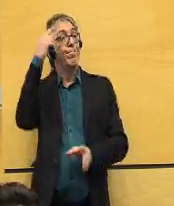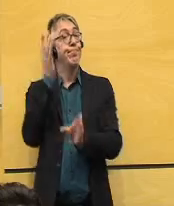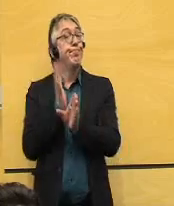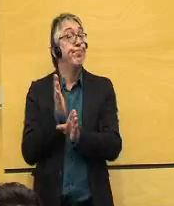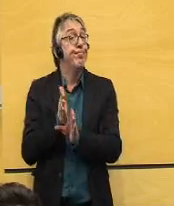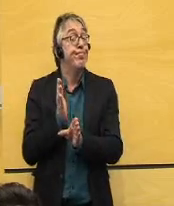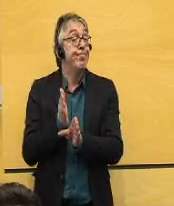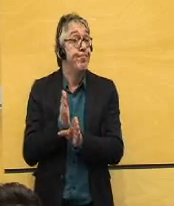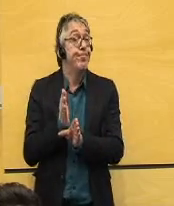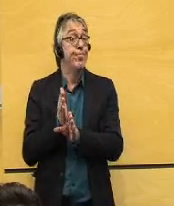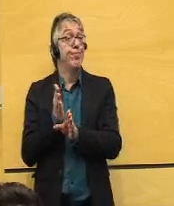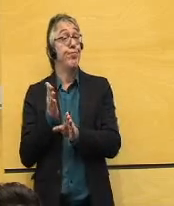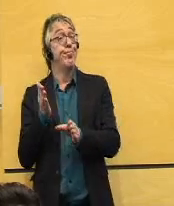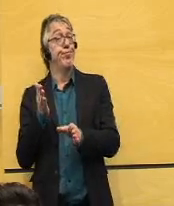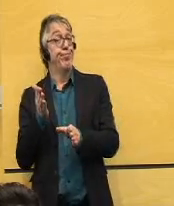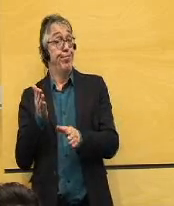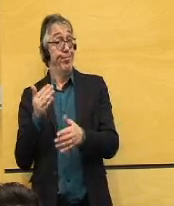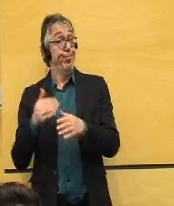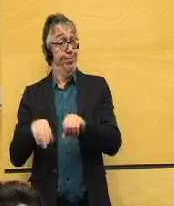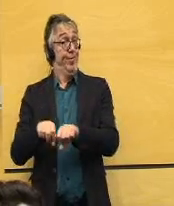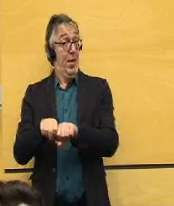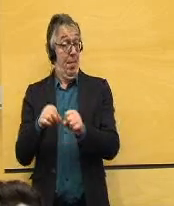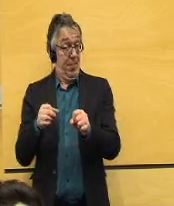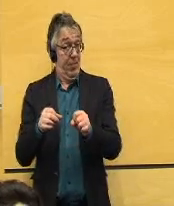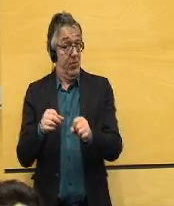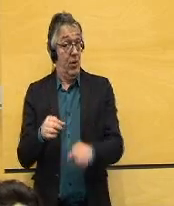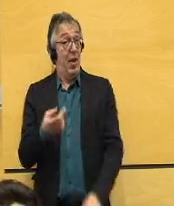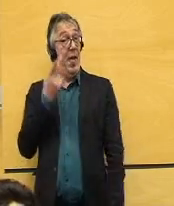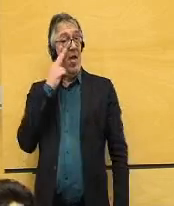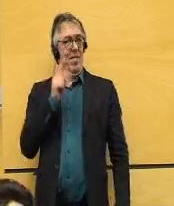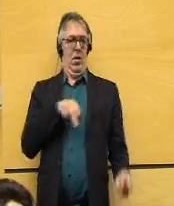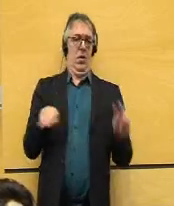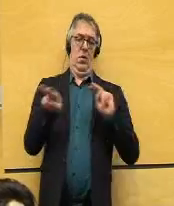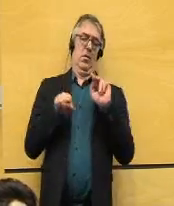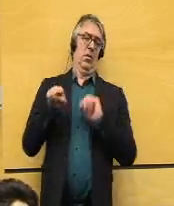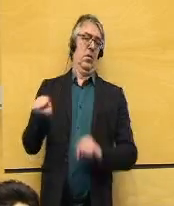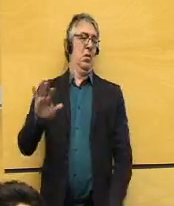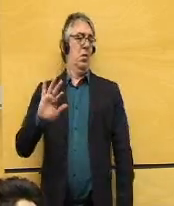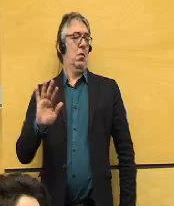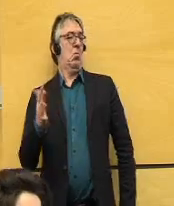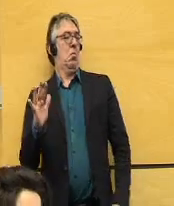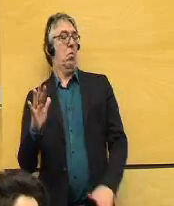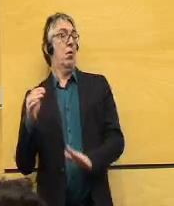is suspected of a criminal offence